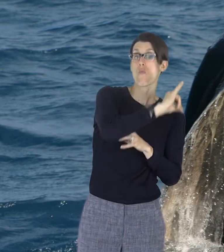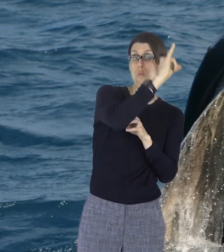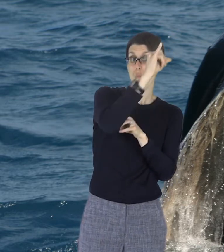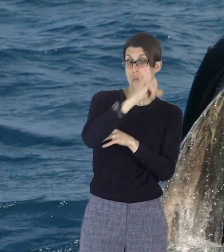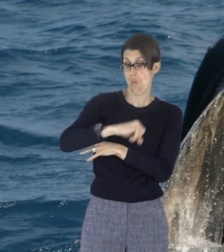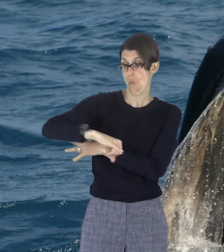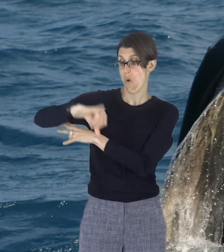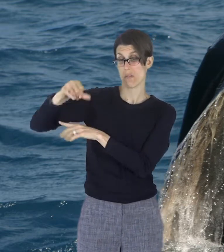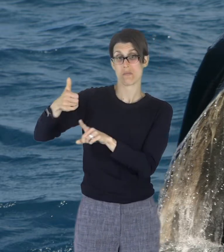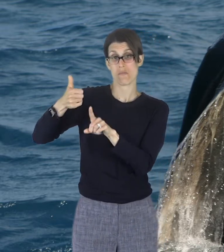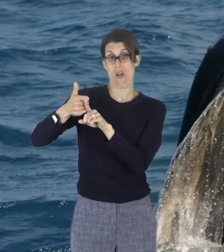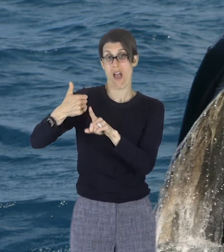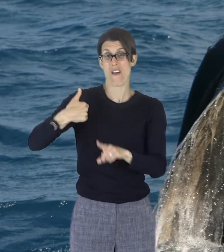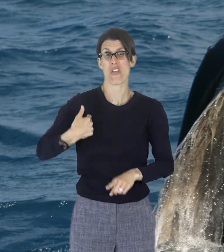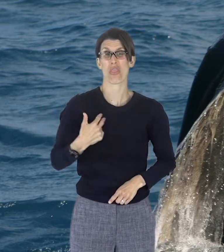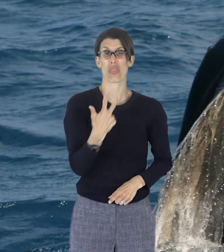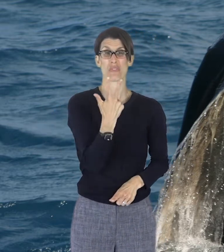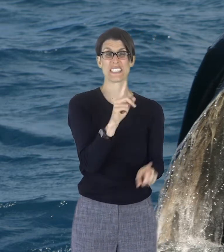Humpback whales actually have 3 stomachs.